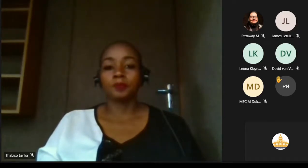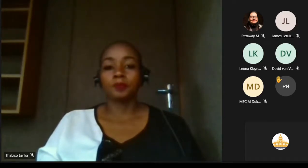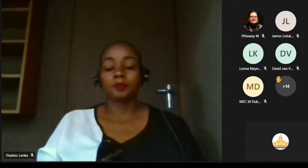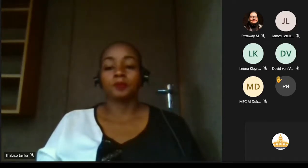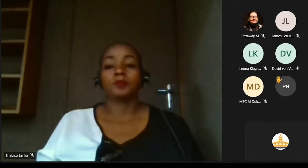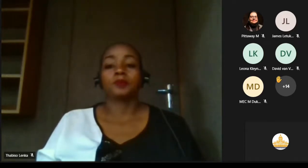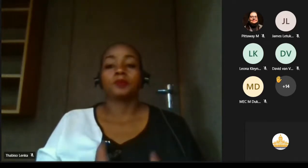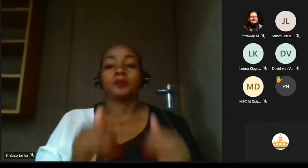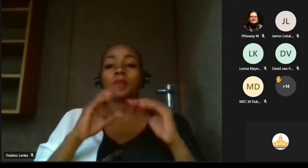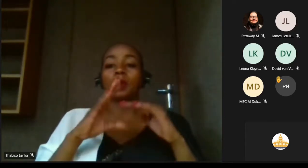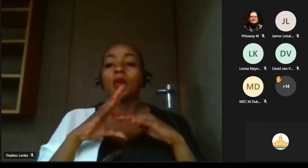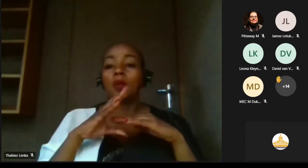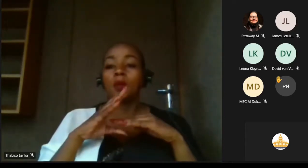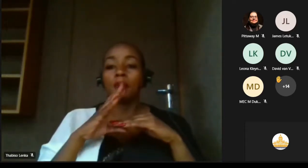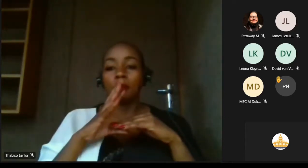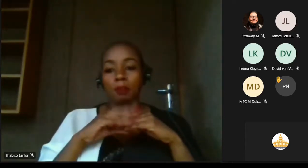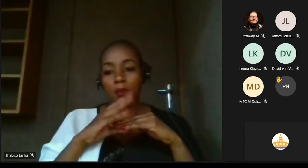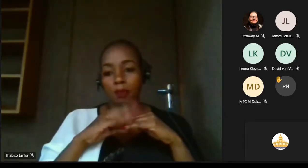Honorable members,